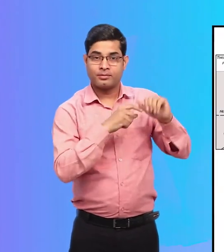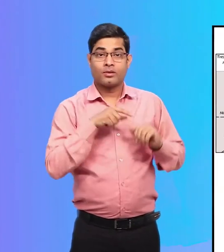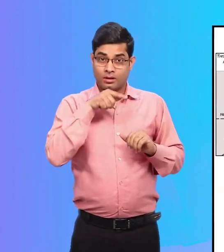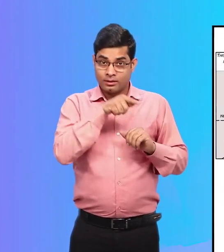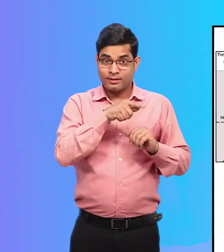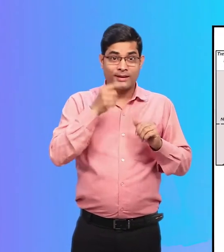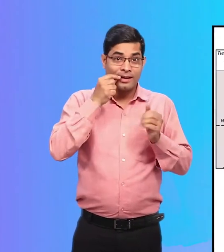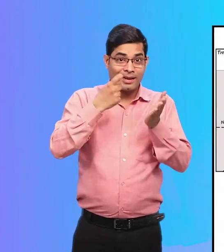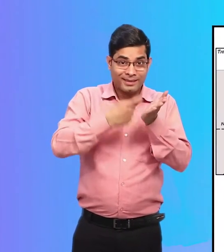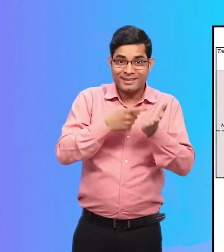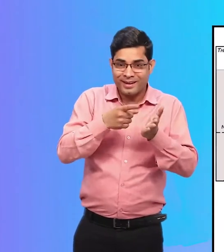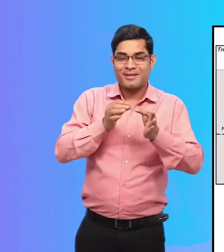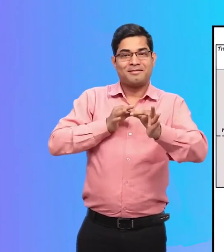Rohan explains.